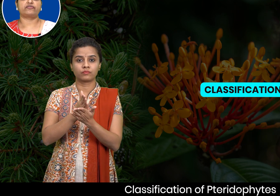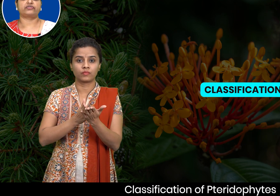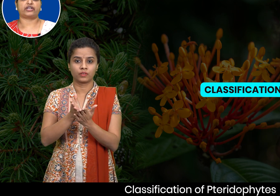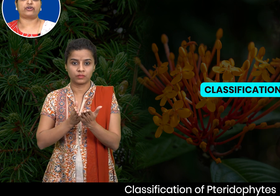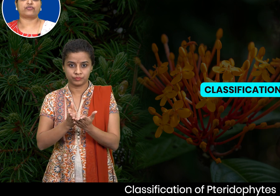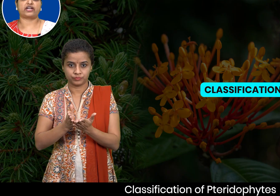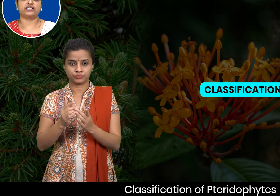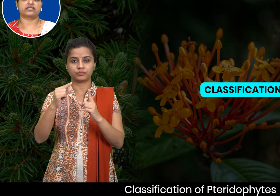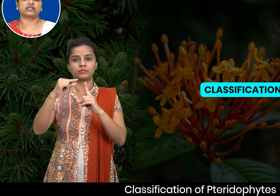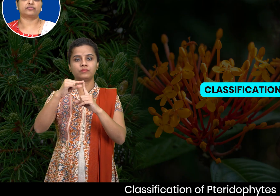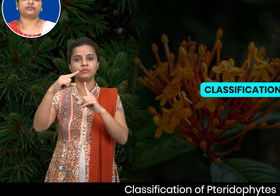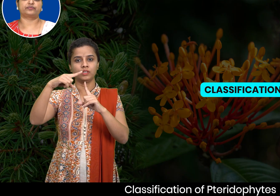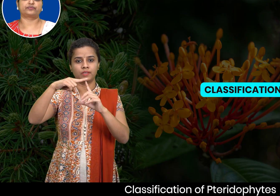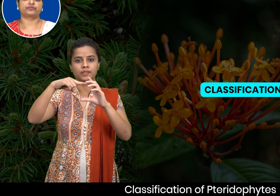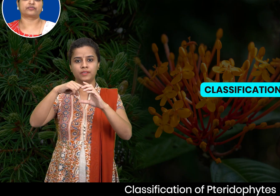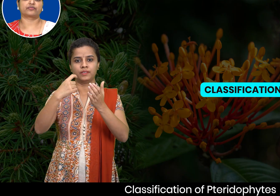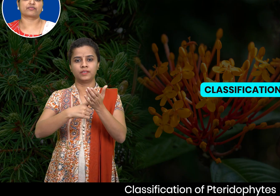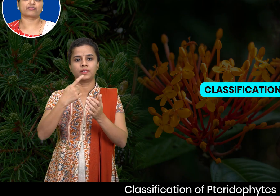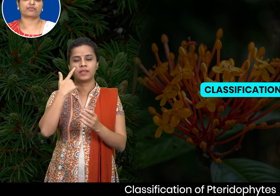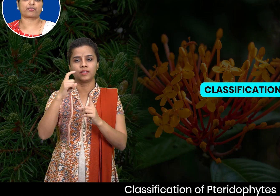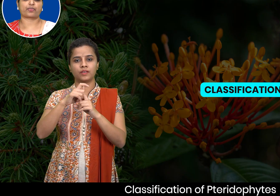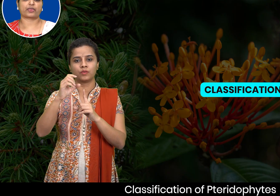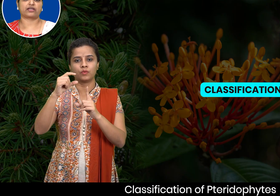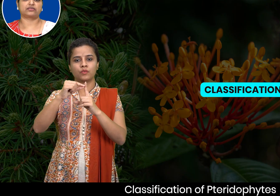Classification of pteridophytes.